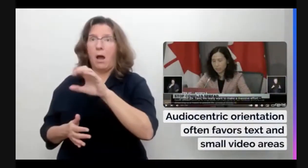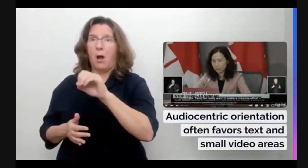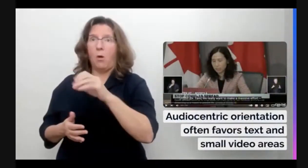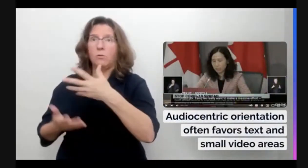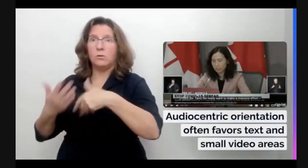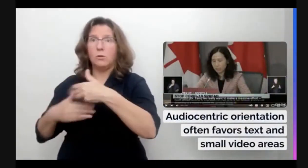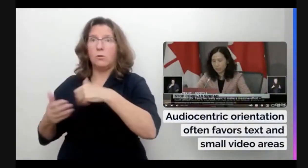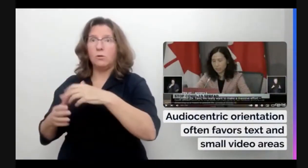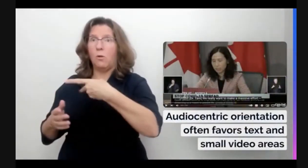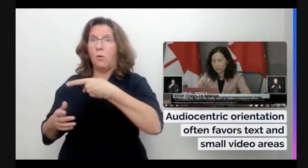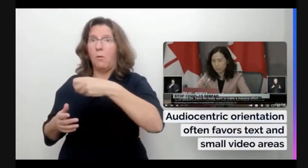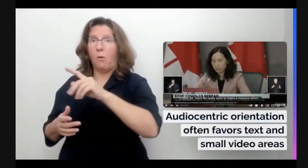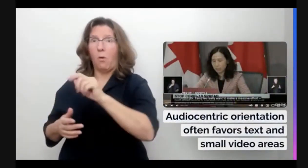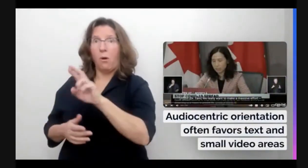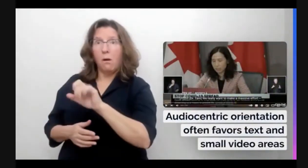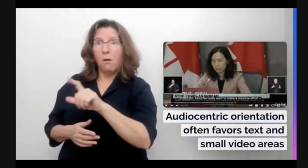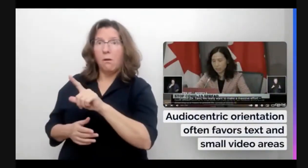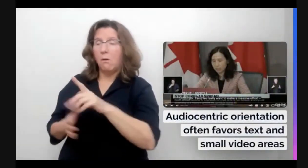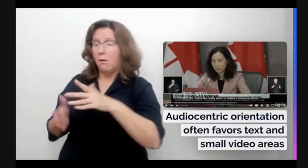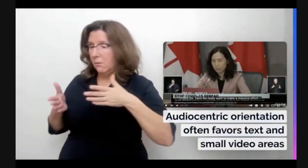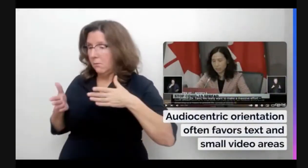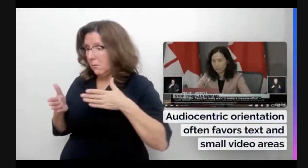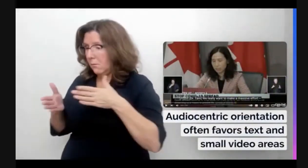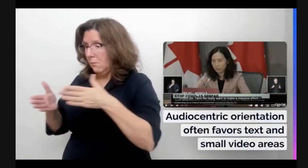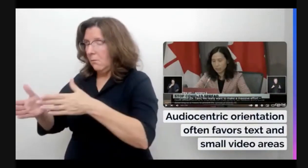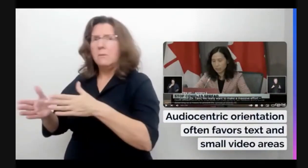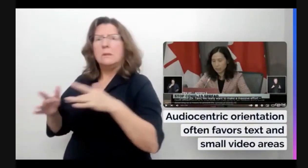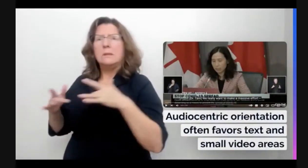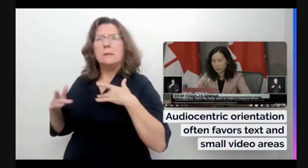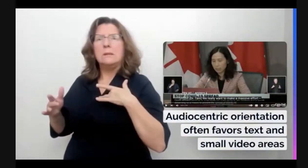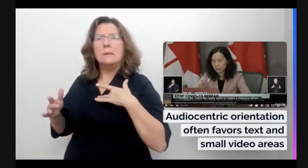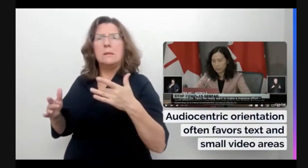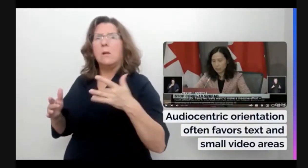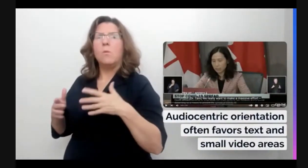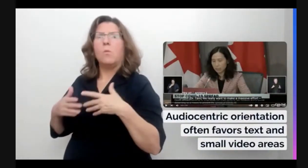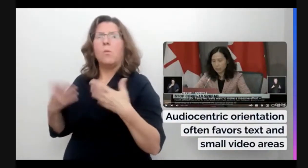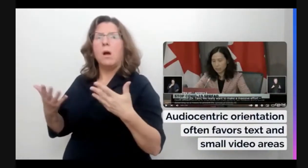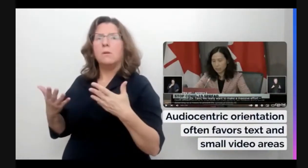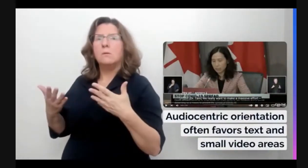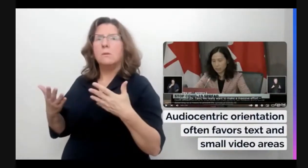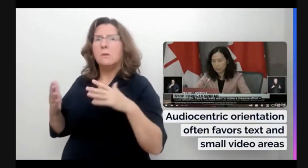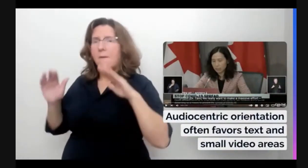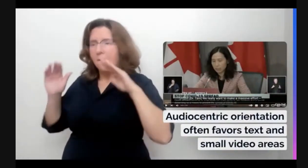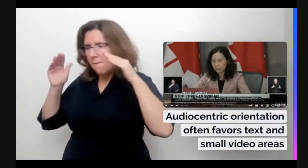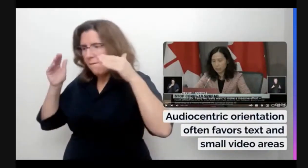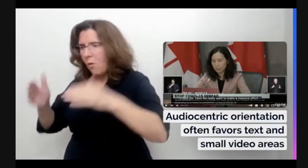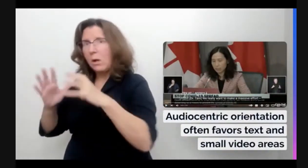The audio-centric biosocial portal emphasizes text.